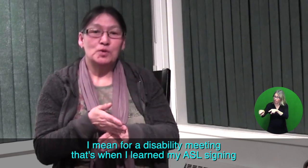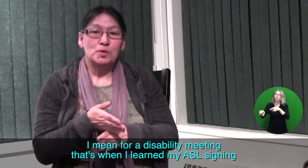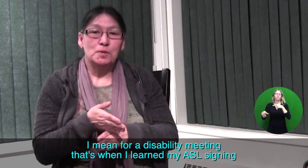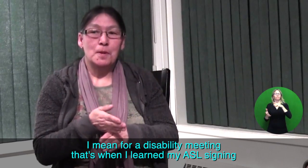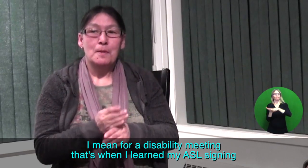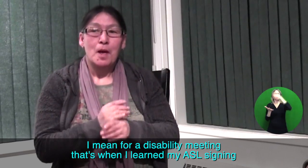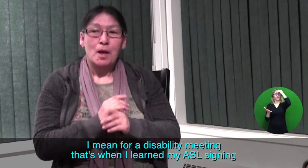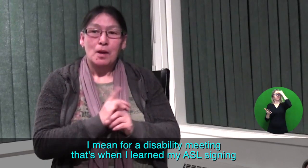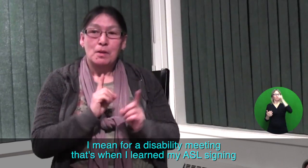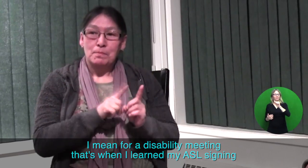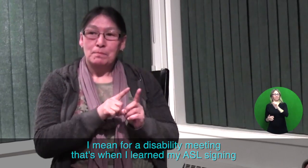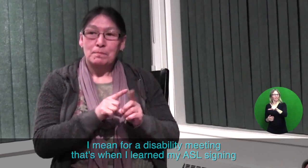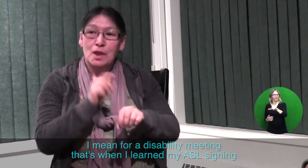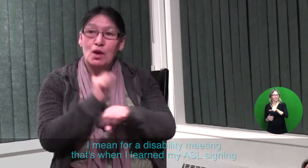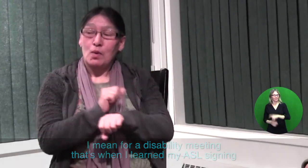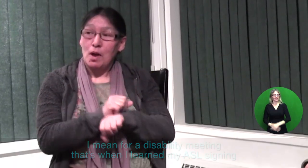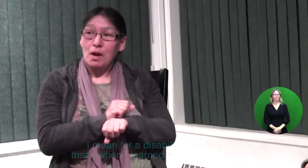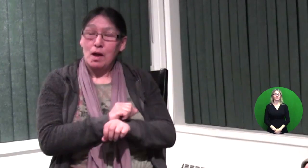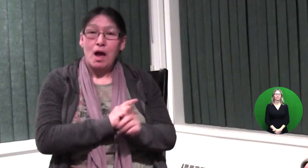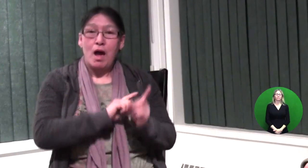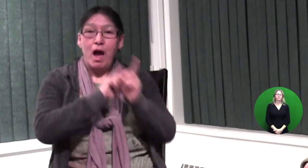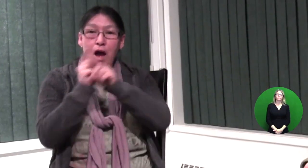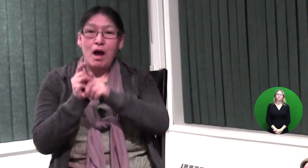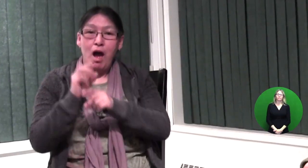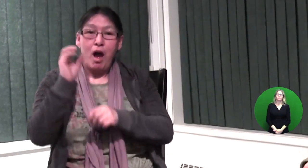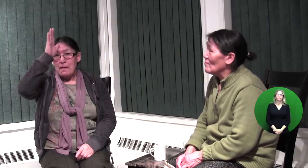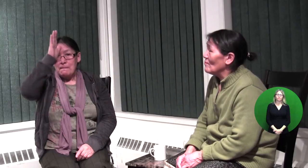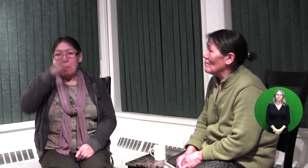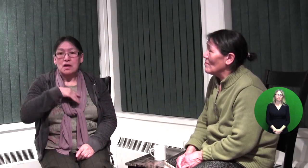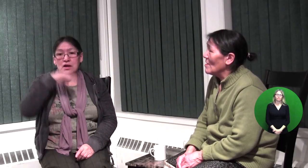that's when she learned her ASL.